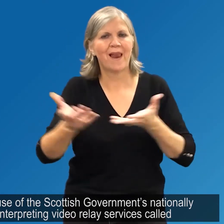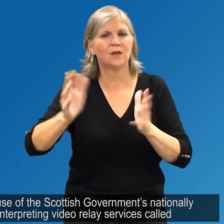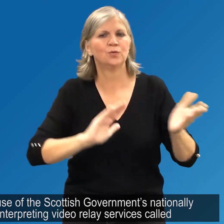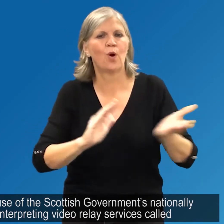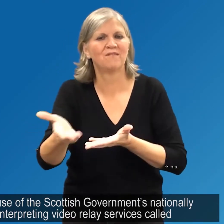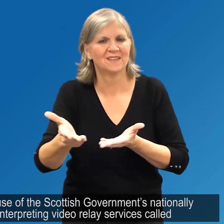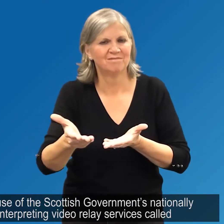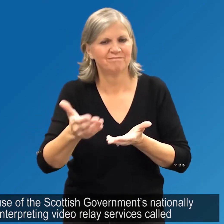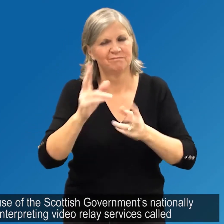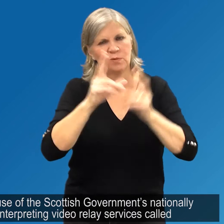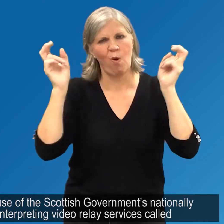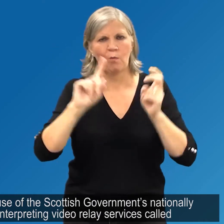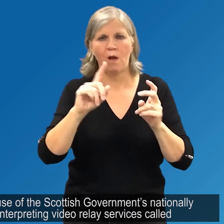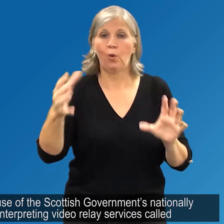called